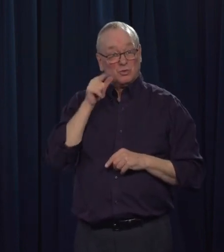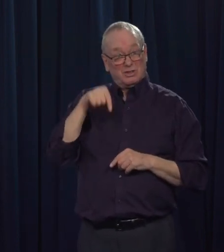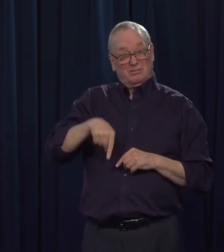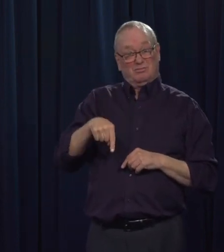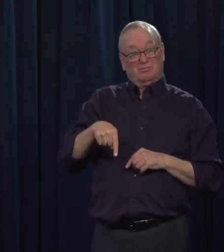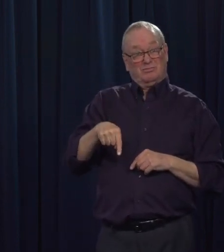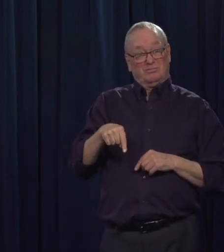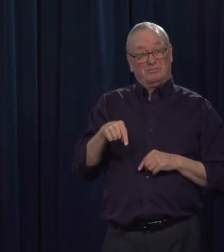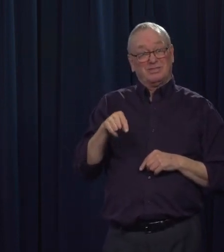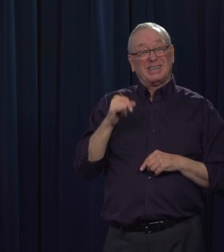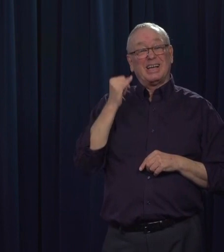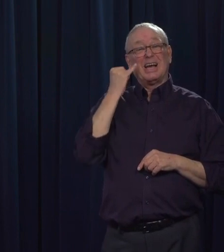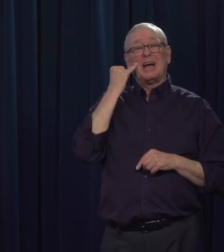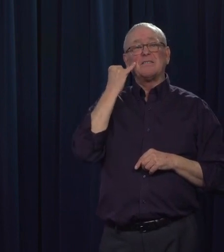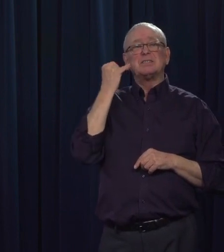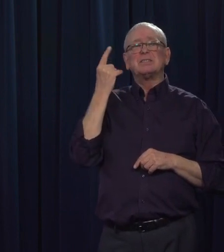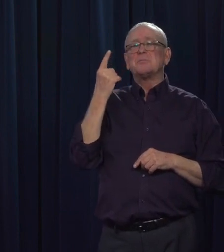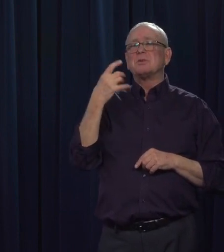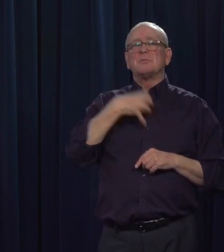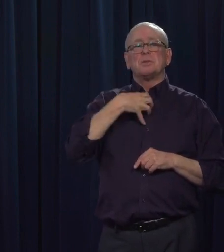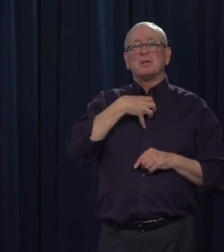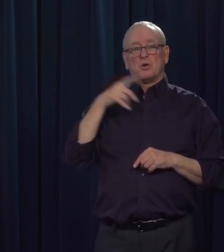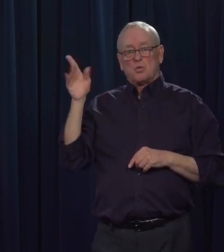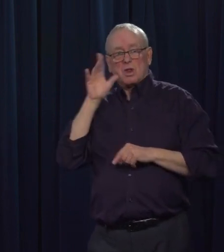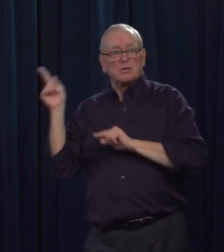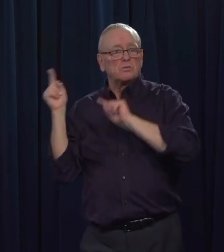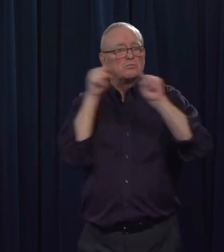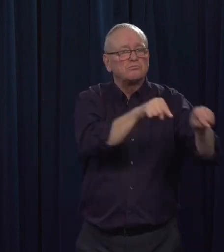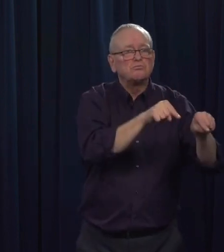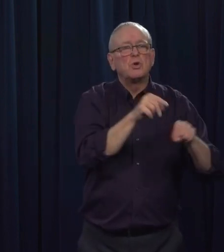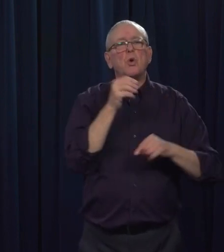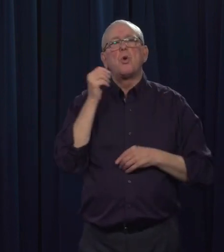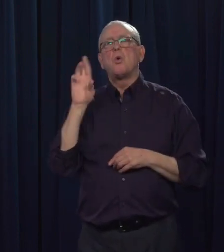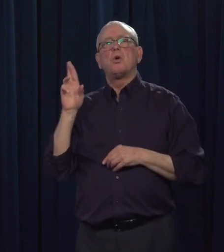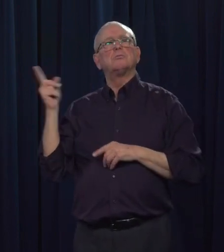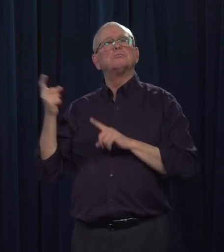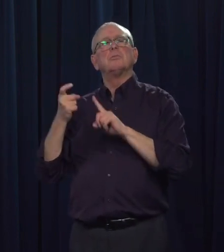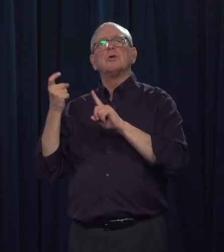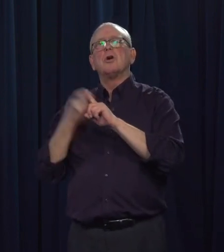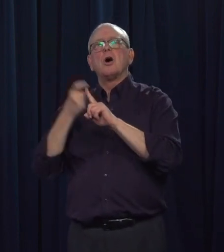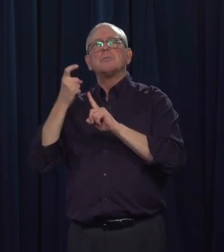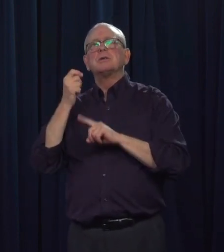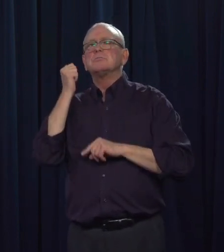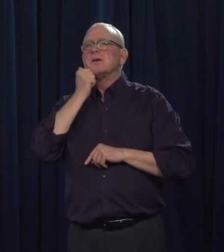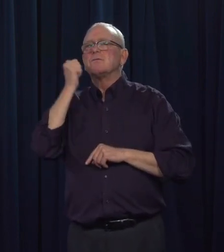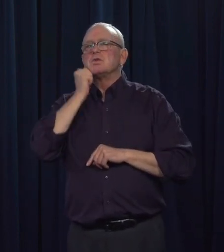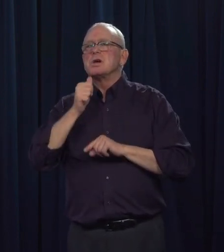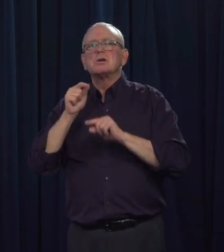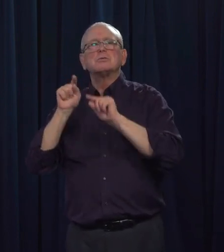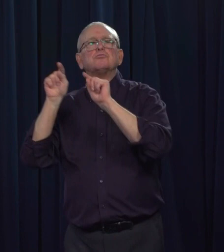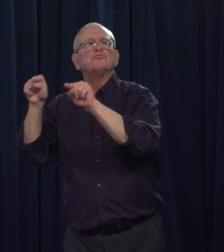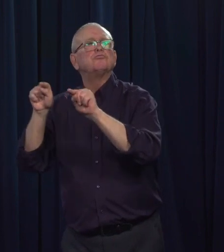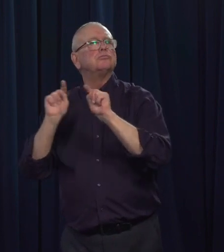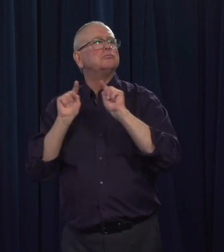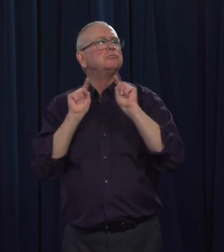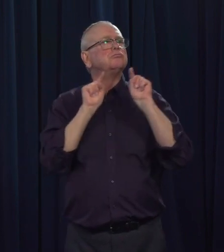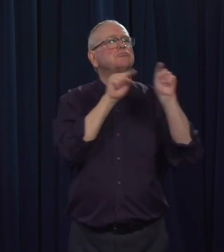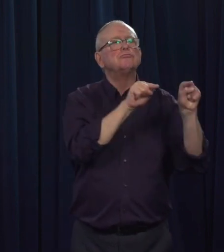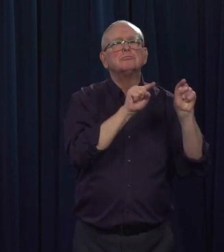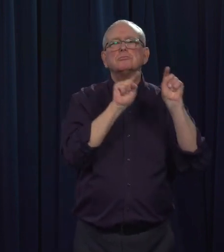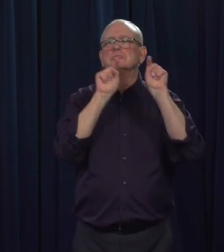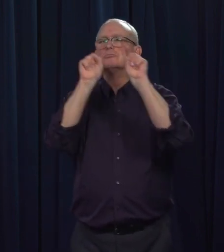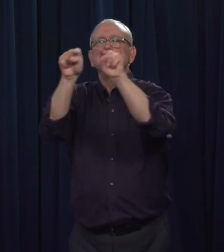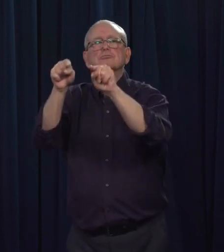like I said, to a drugstore, and then walked past a coffee shop that was open on my way back to my vehicle,